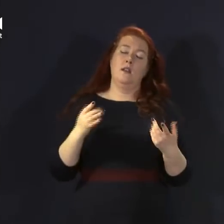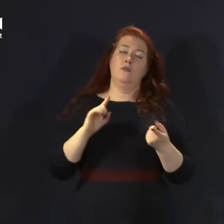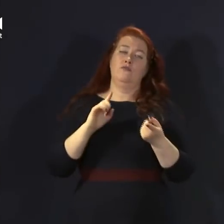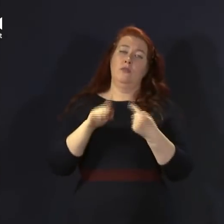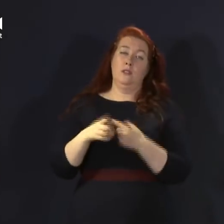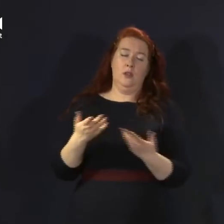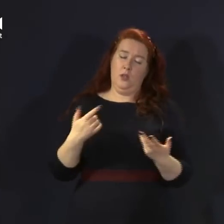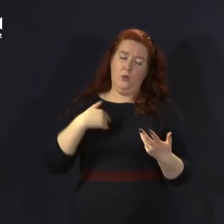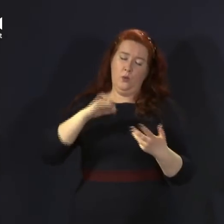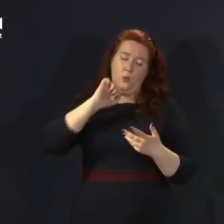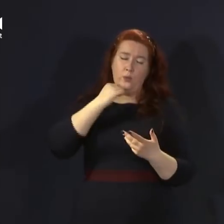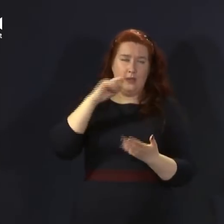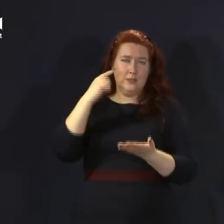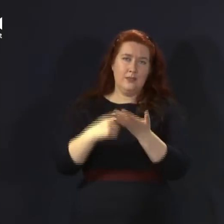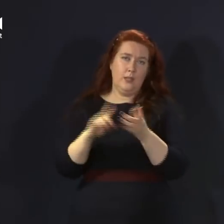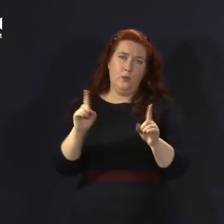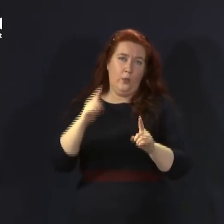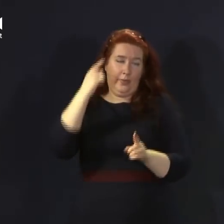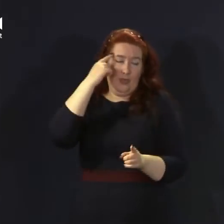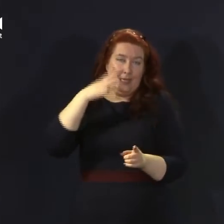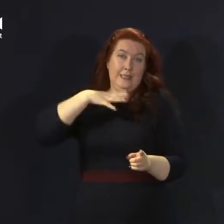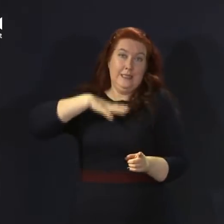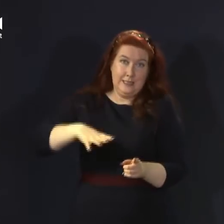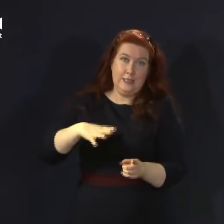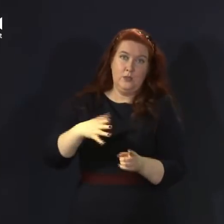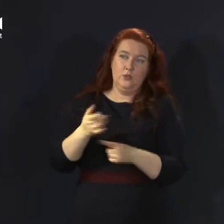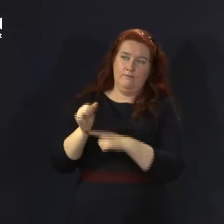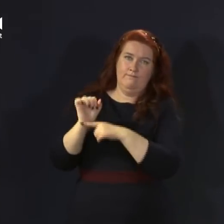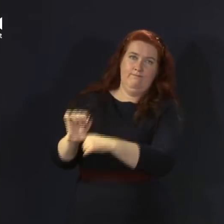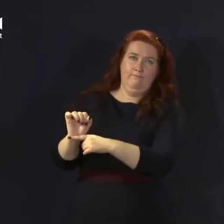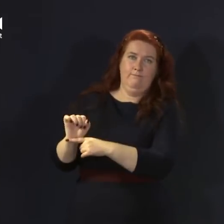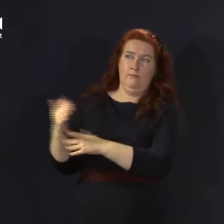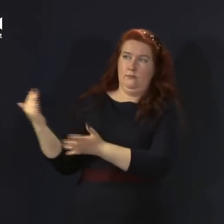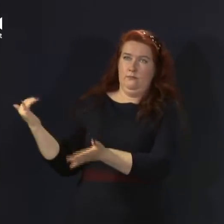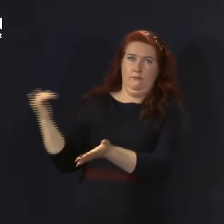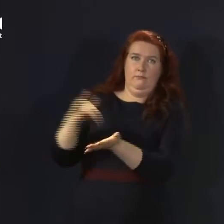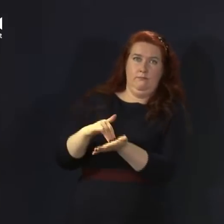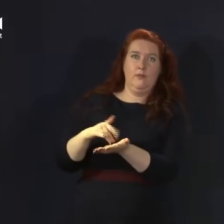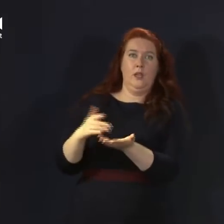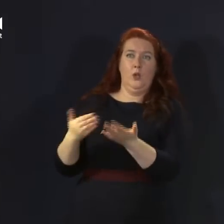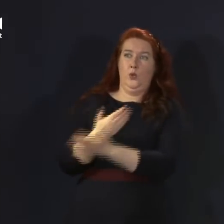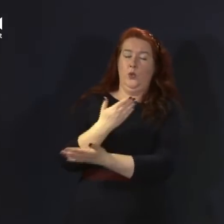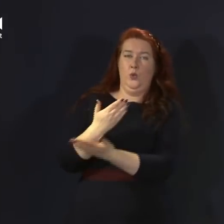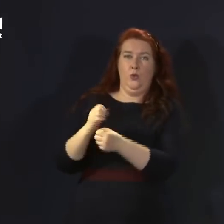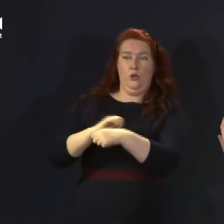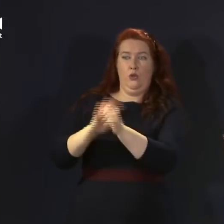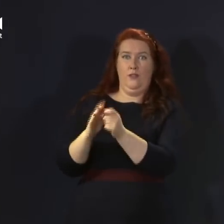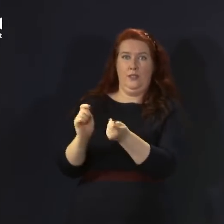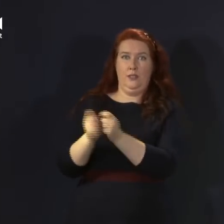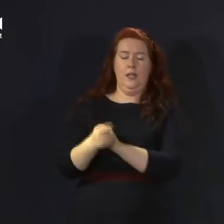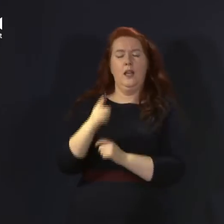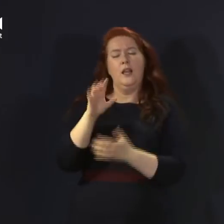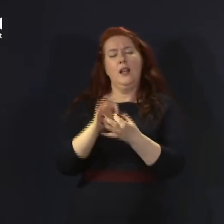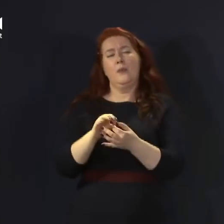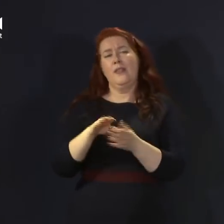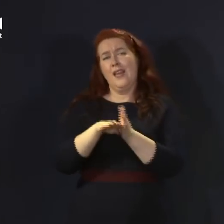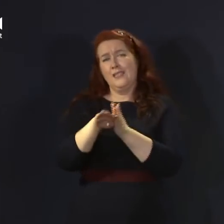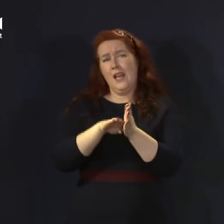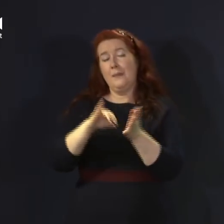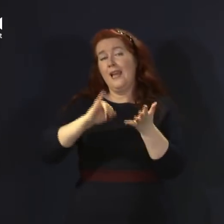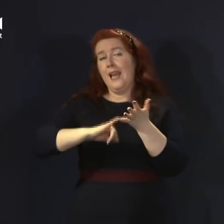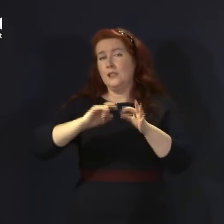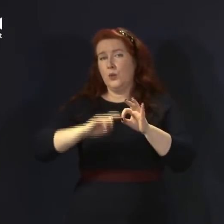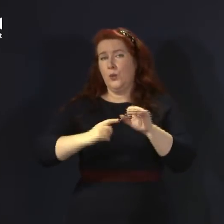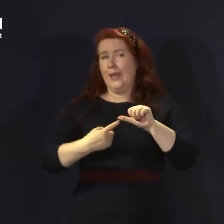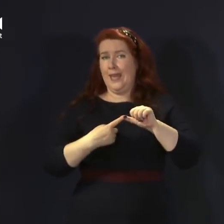whatever decisions we think are necessary to avoid importation of the virus. On the exams, I mean, the SQA oversees